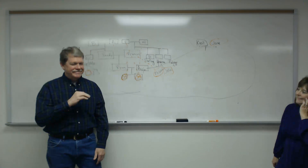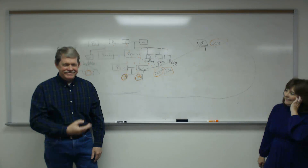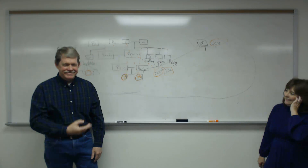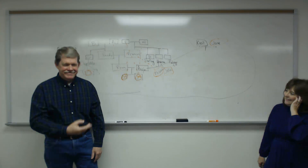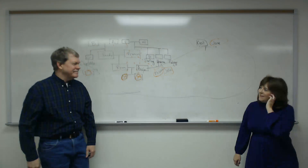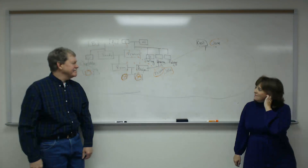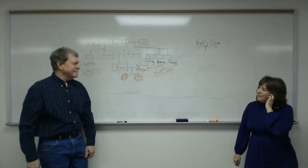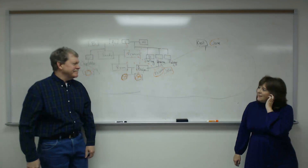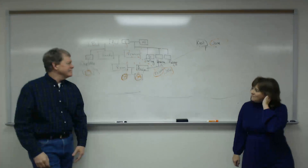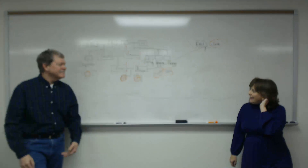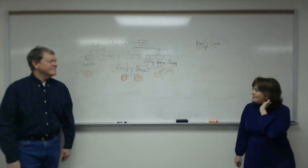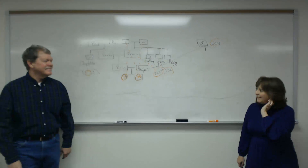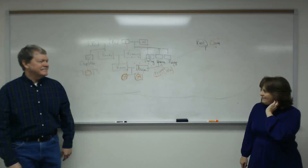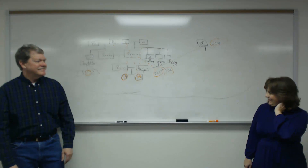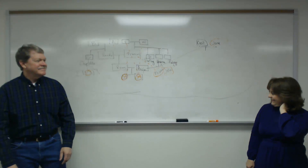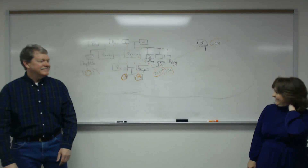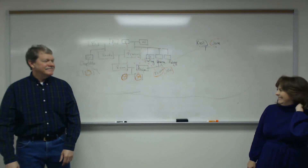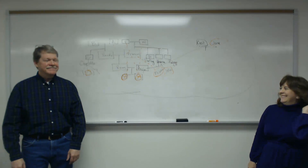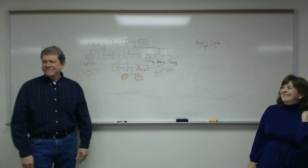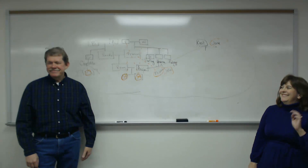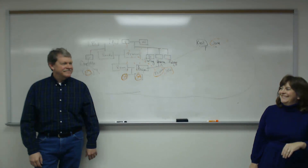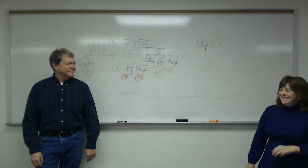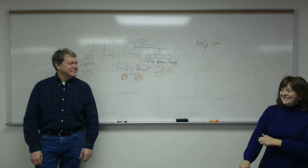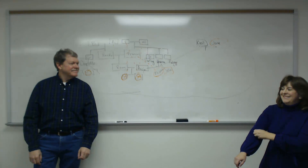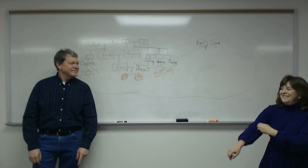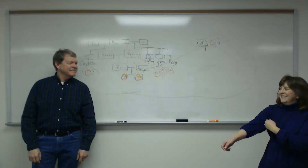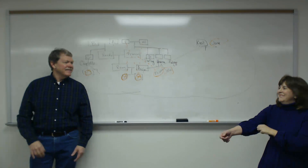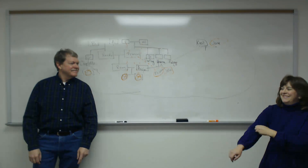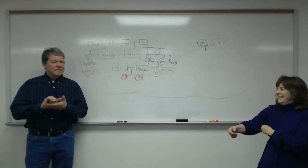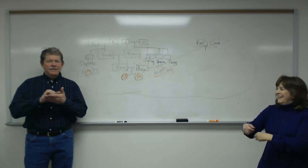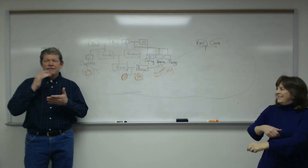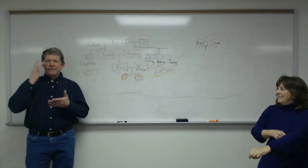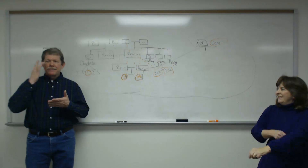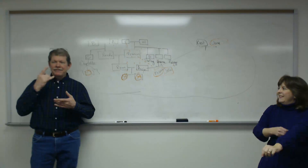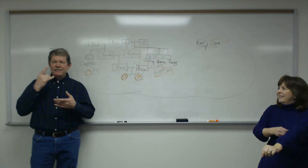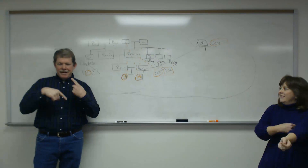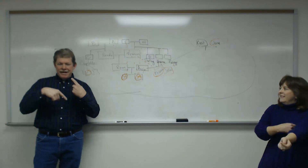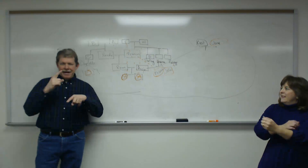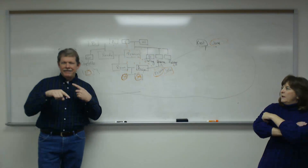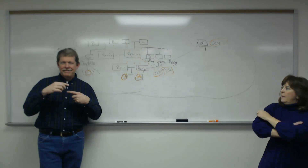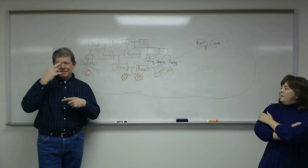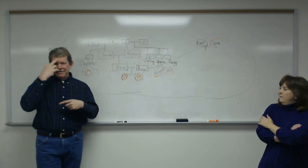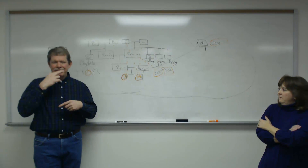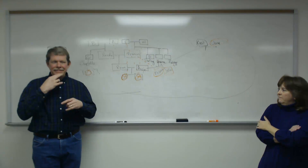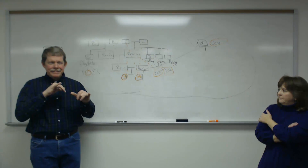yeah, I felt real bad for him. So, yeah. And